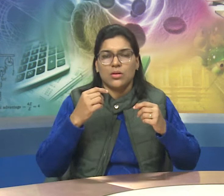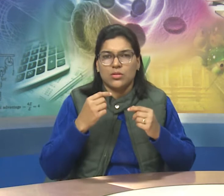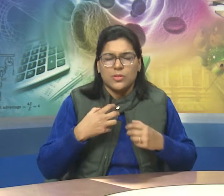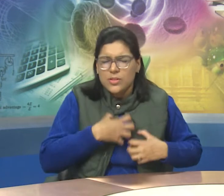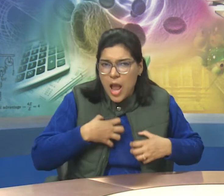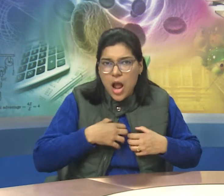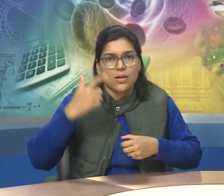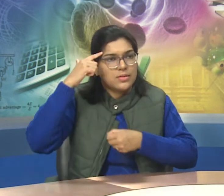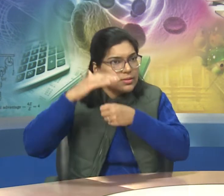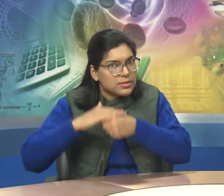quarrels,